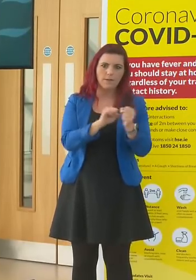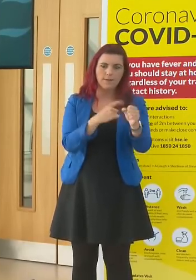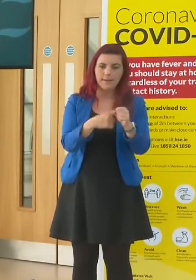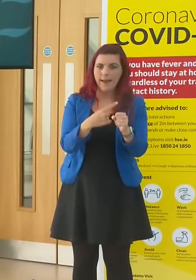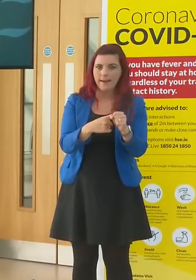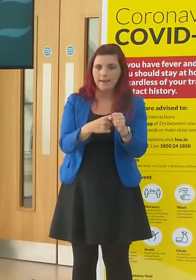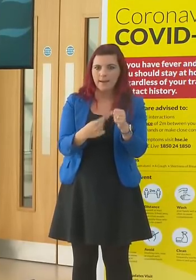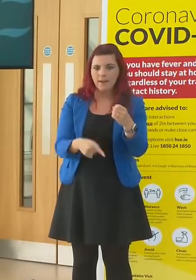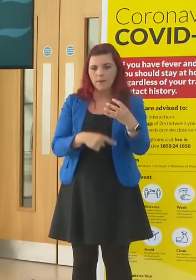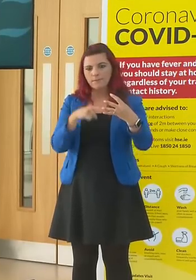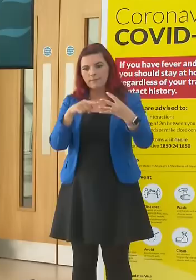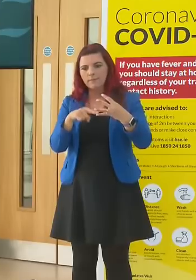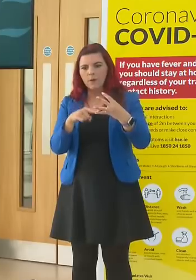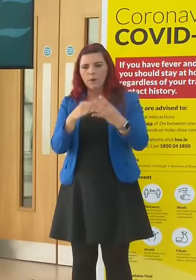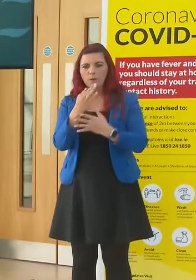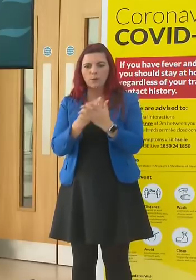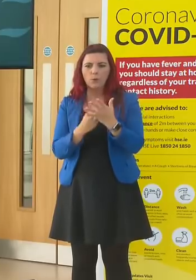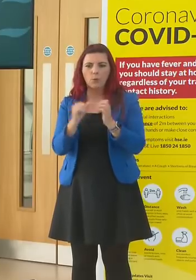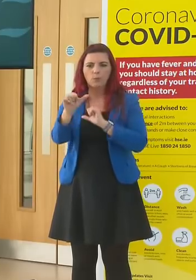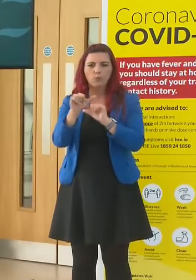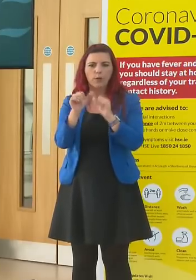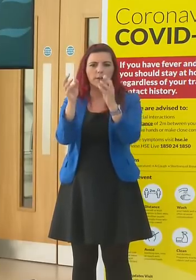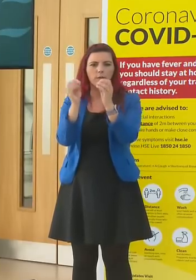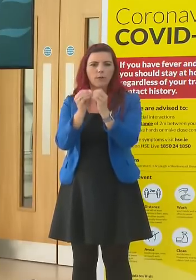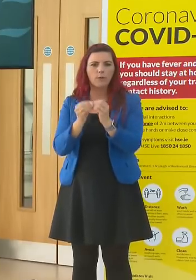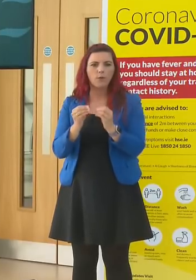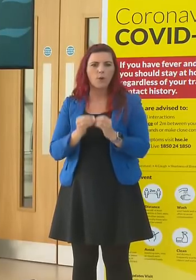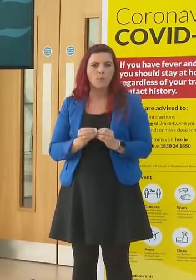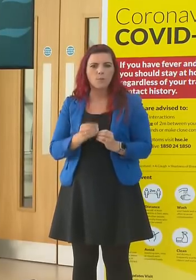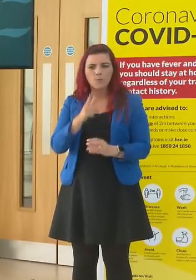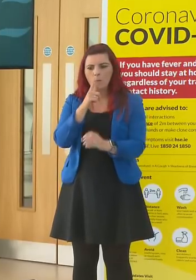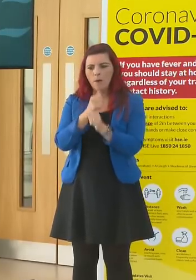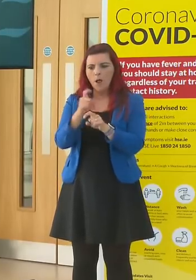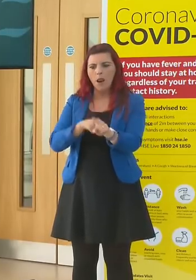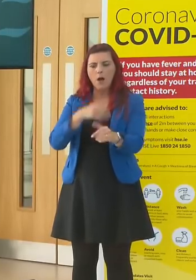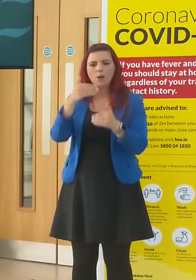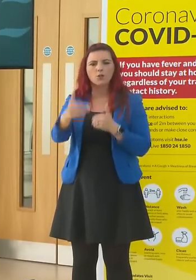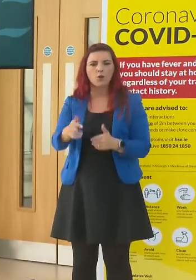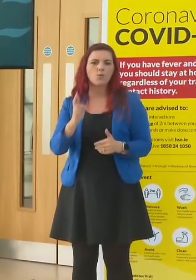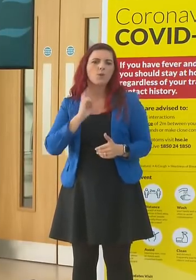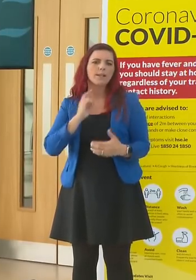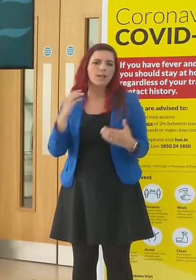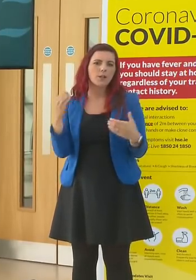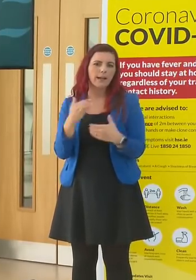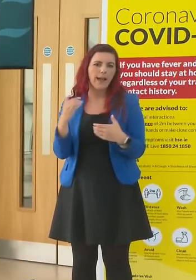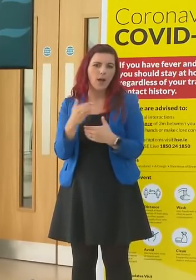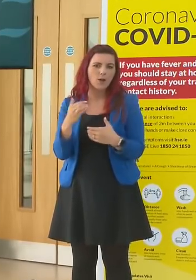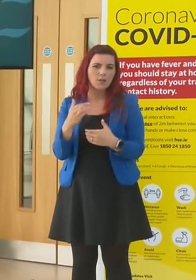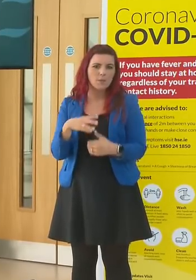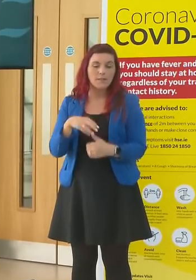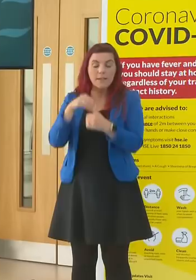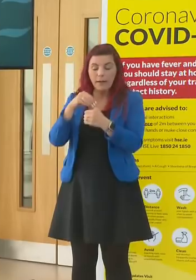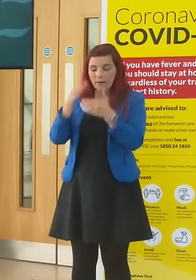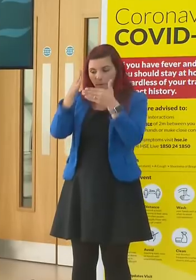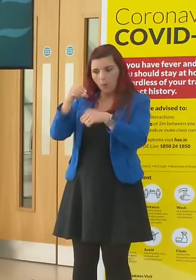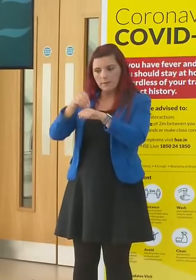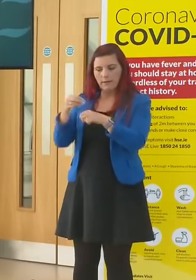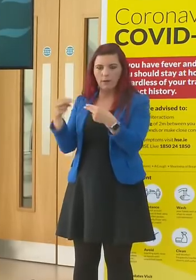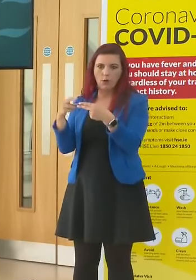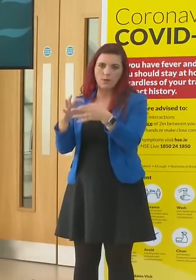just to make a few brief comments in relation to, I guess, long-term residential care facilities overall, but in particular, nursing homes.